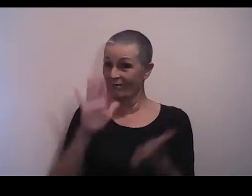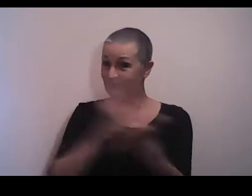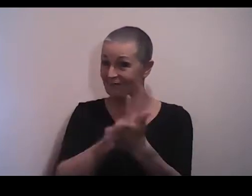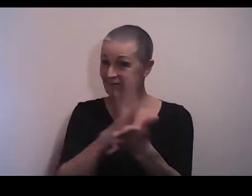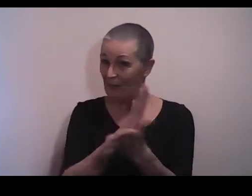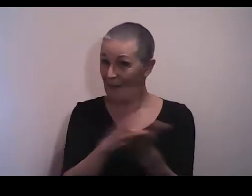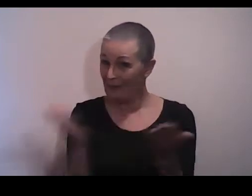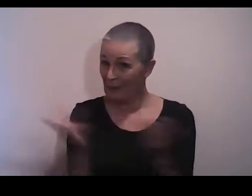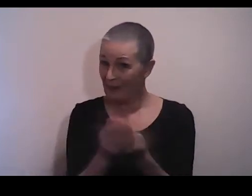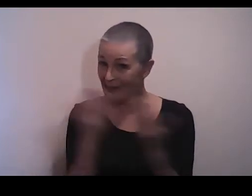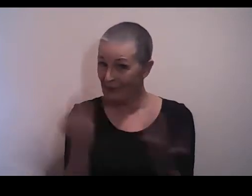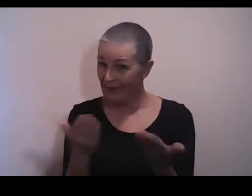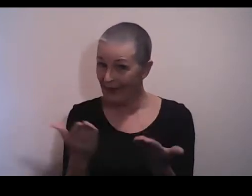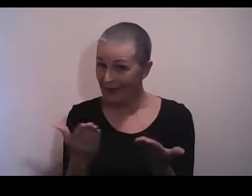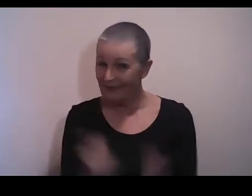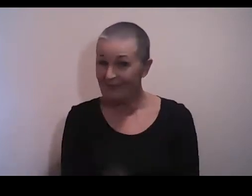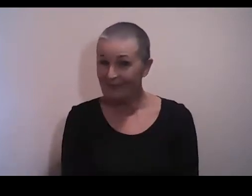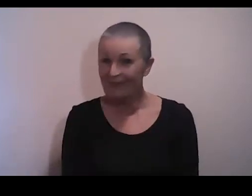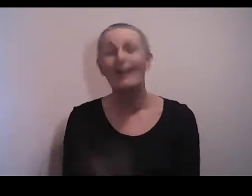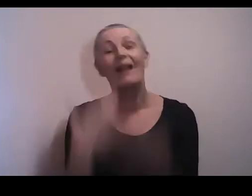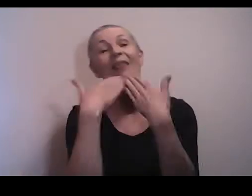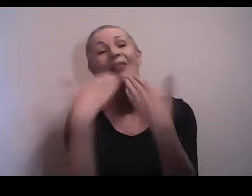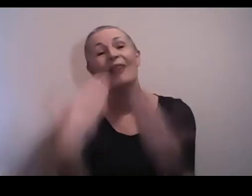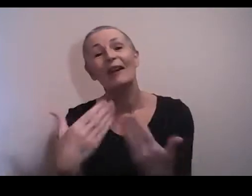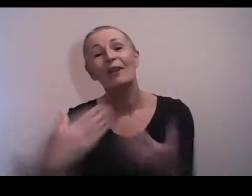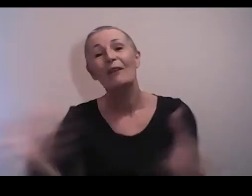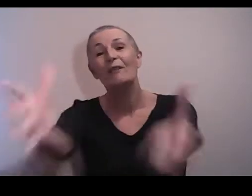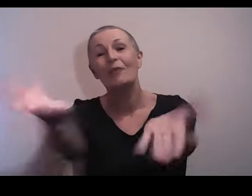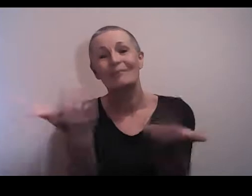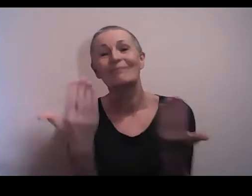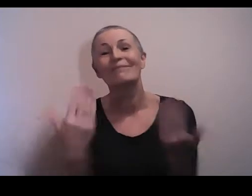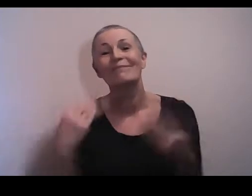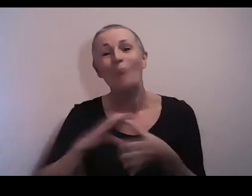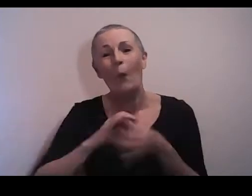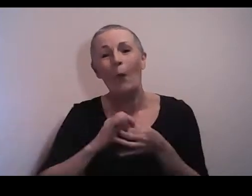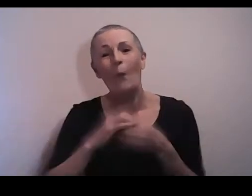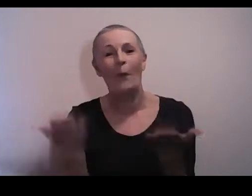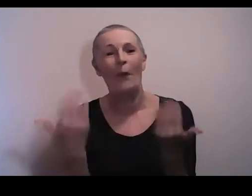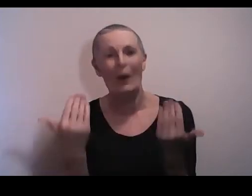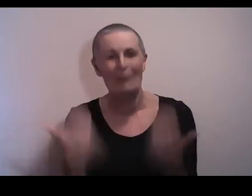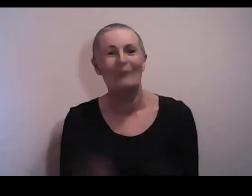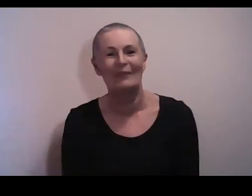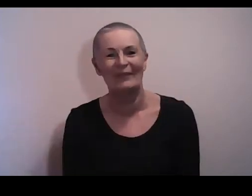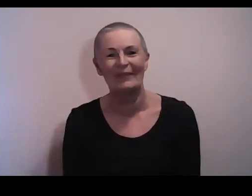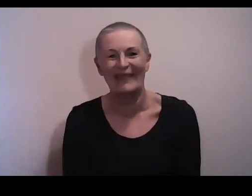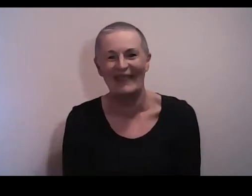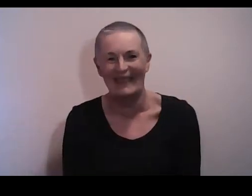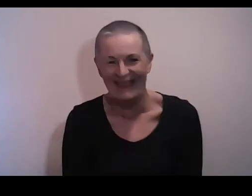Thank you very much for joining us both. Thank you, Angie, for your clever